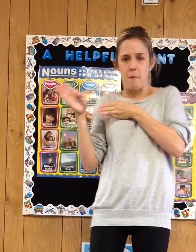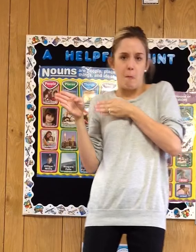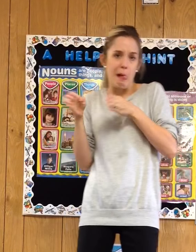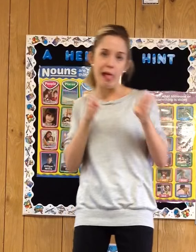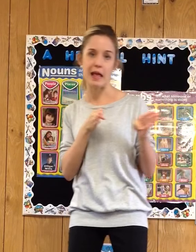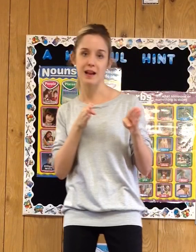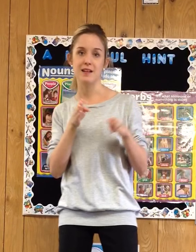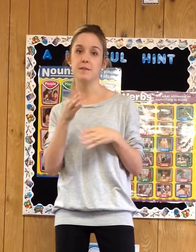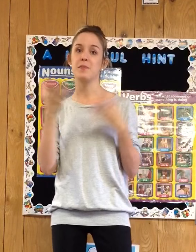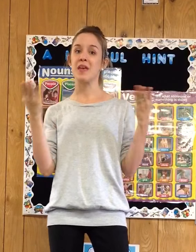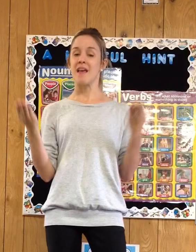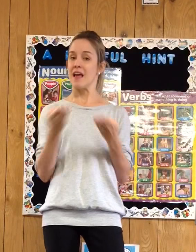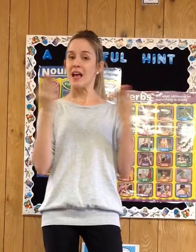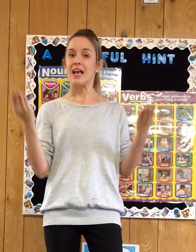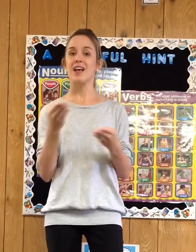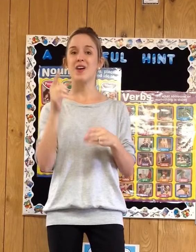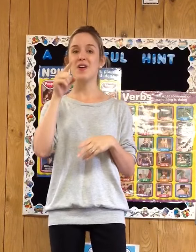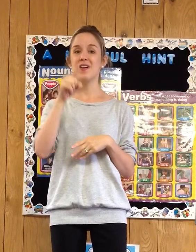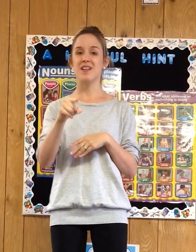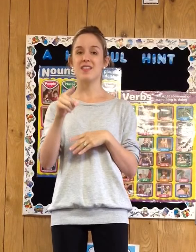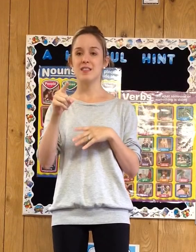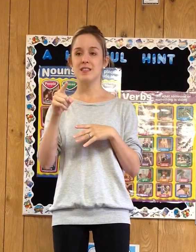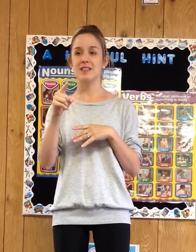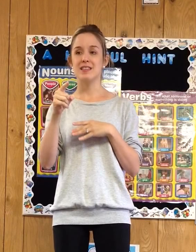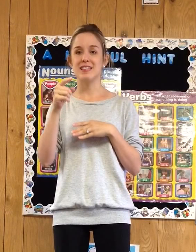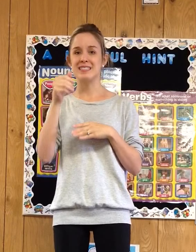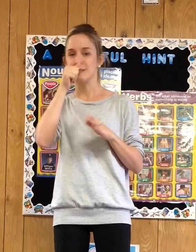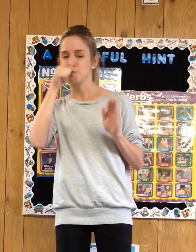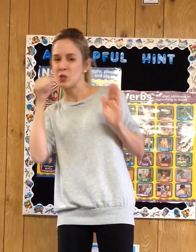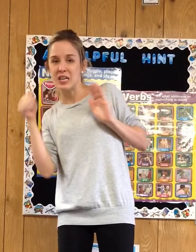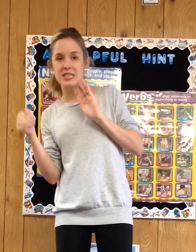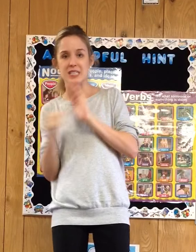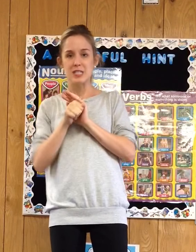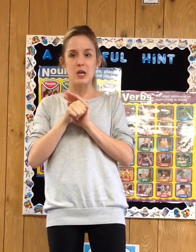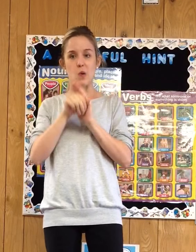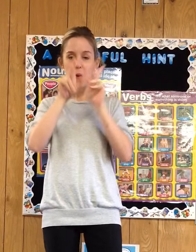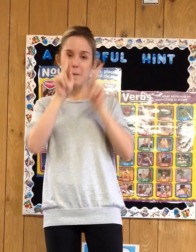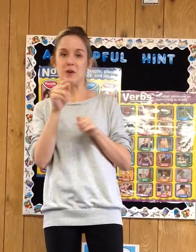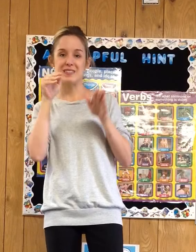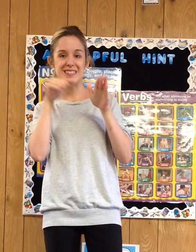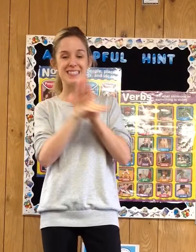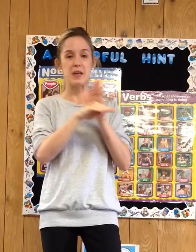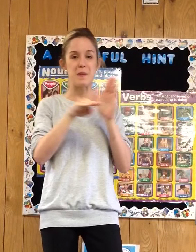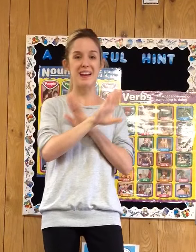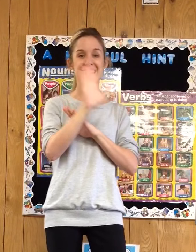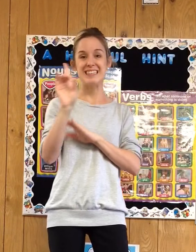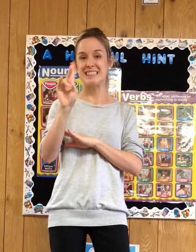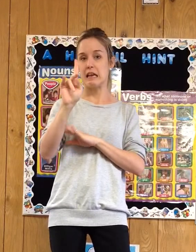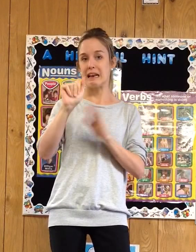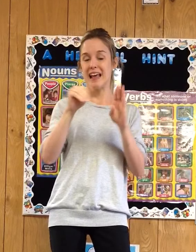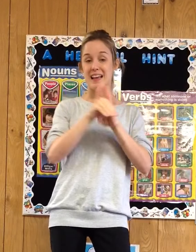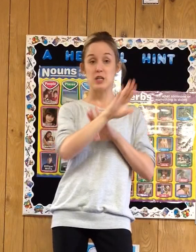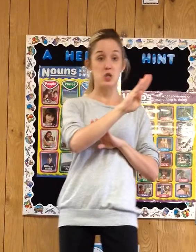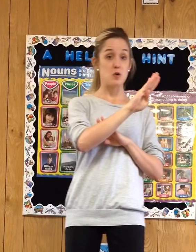Here, this cloaked secret agent virus is slipping his DNA into the bacterial cell. But here's the